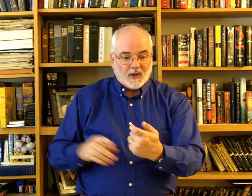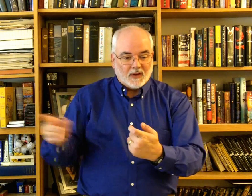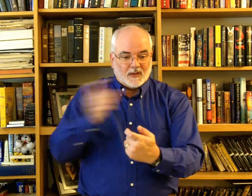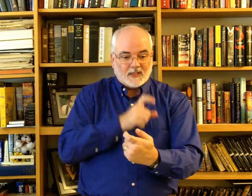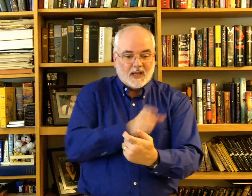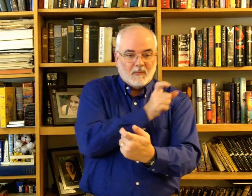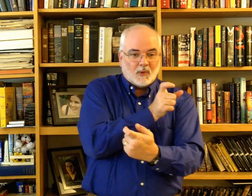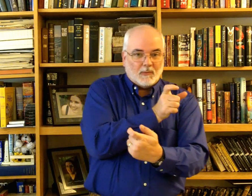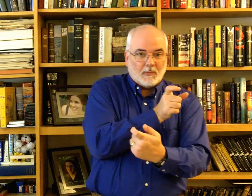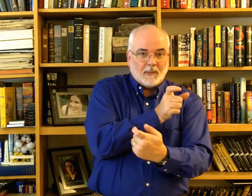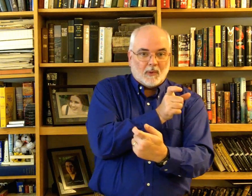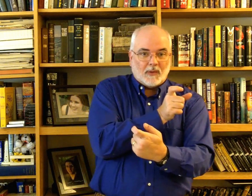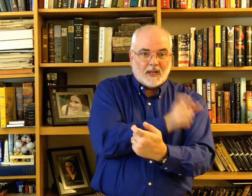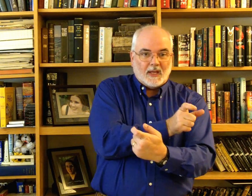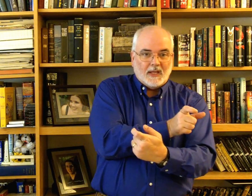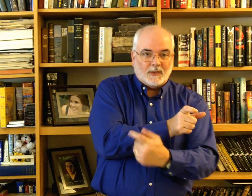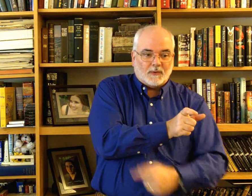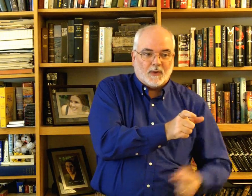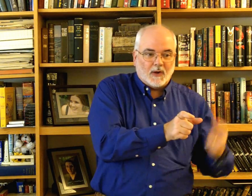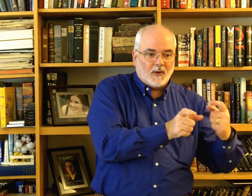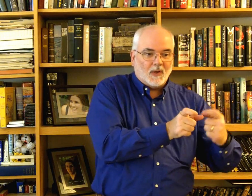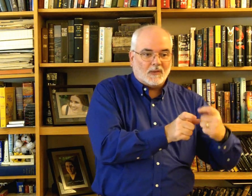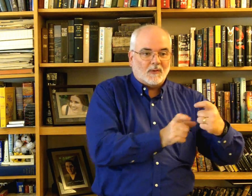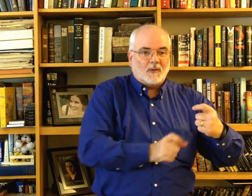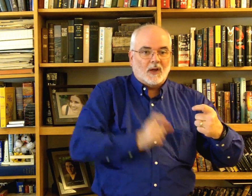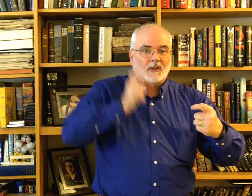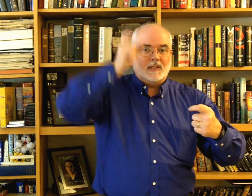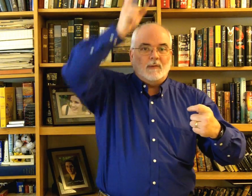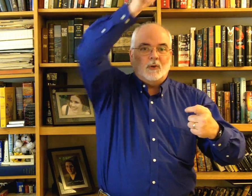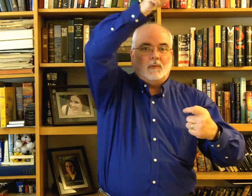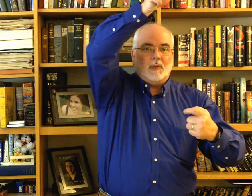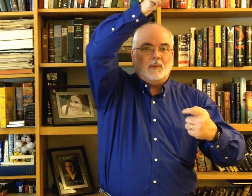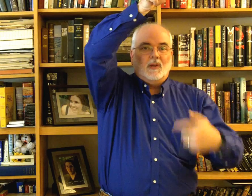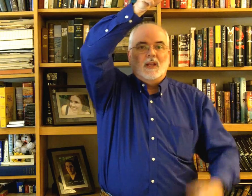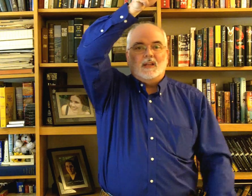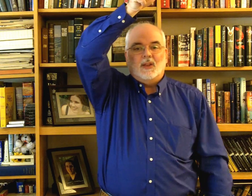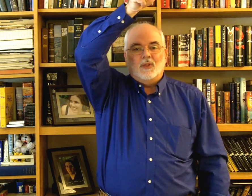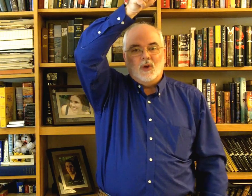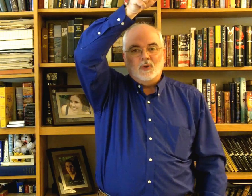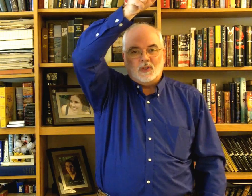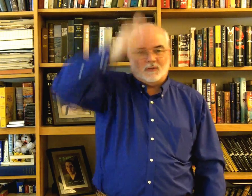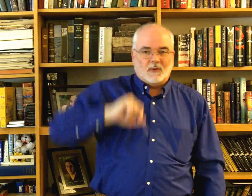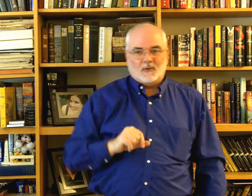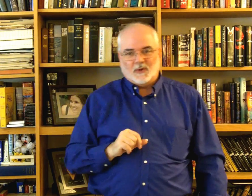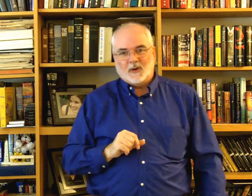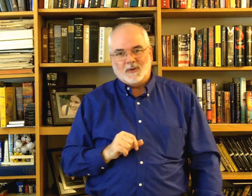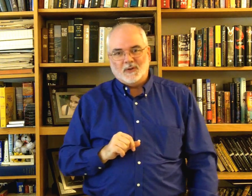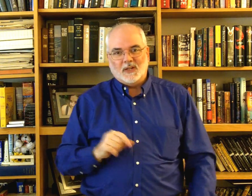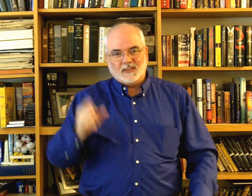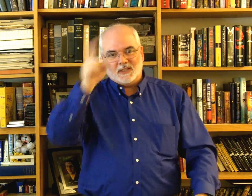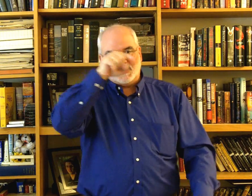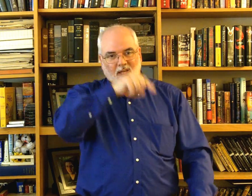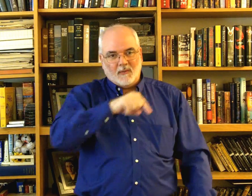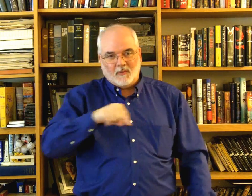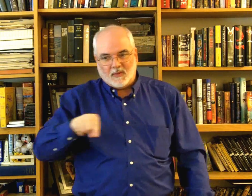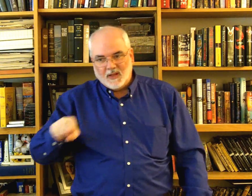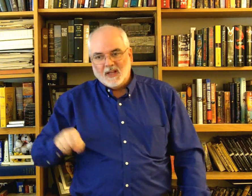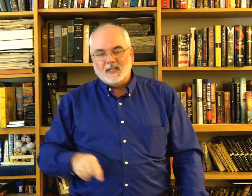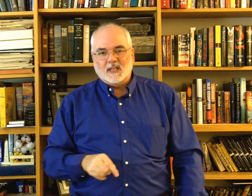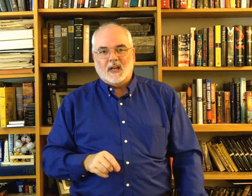to the same group of people that he's referring to, is referring to the same group of people that those are referring to. It's the same sign all